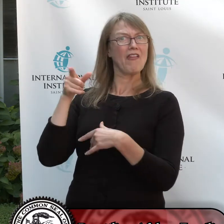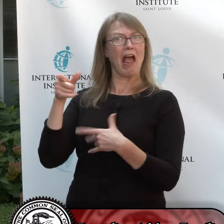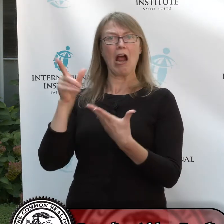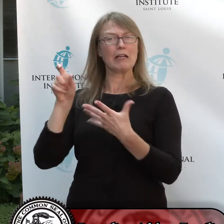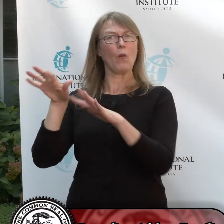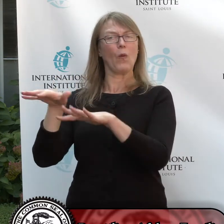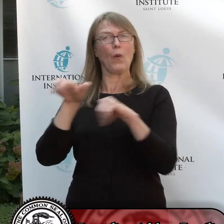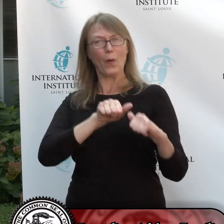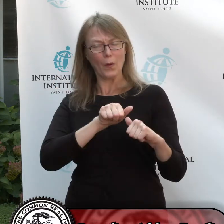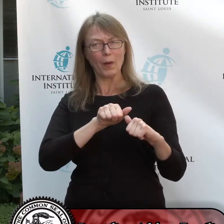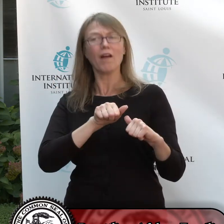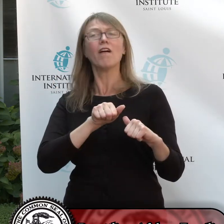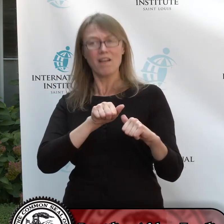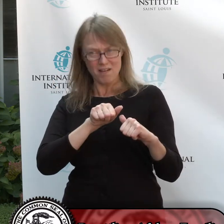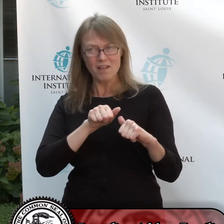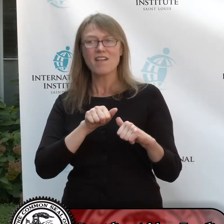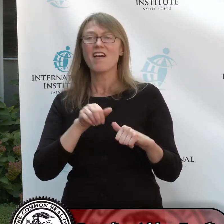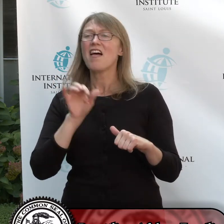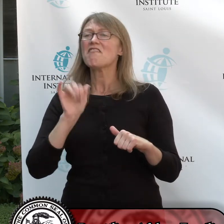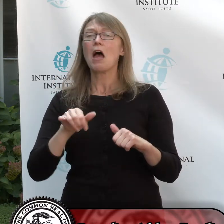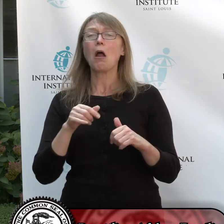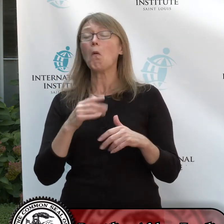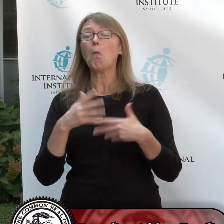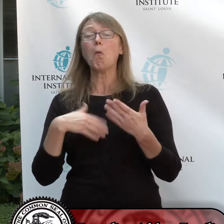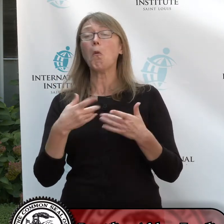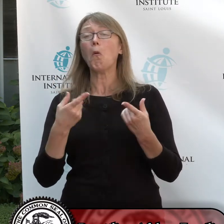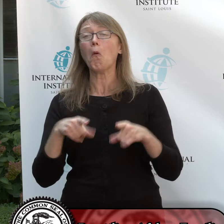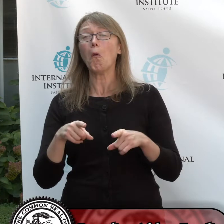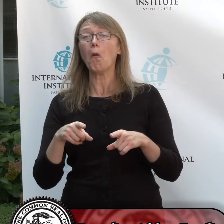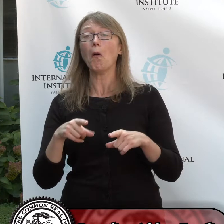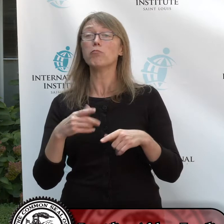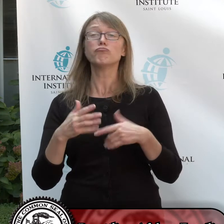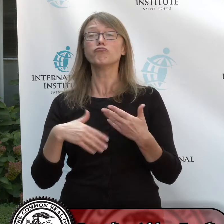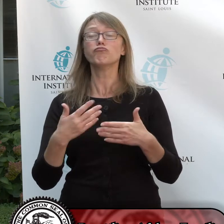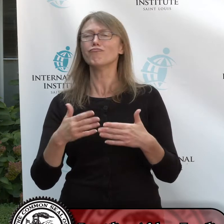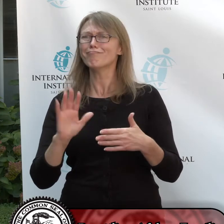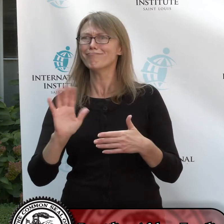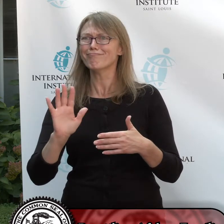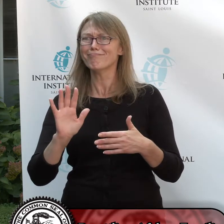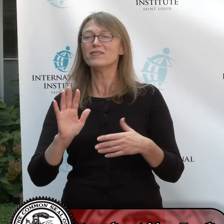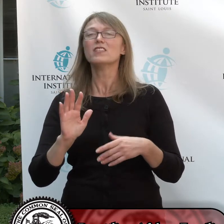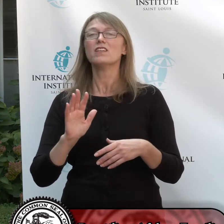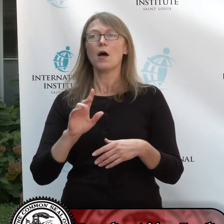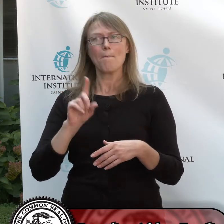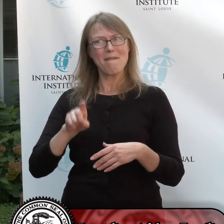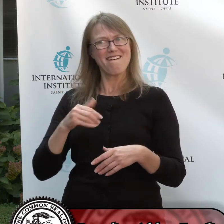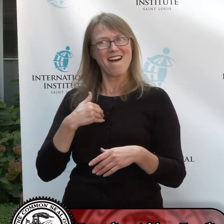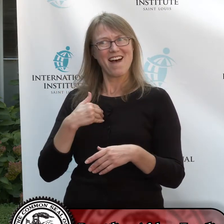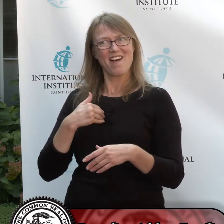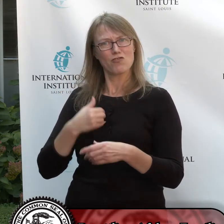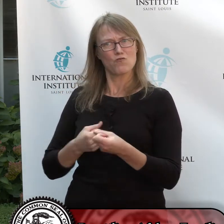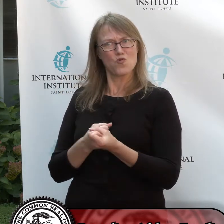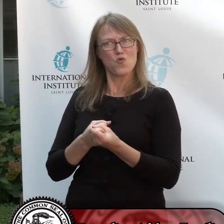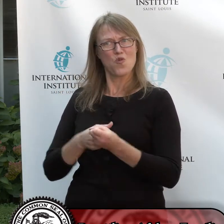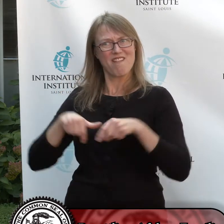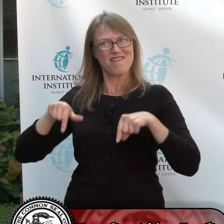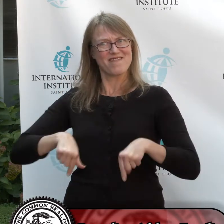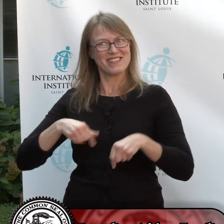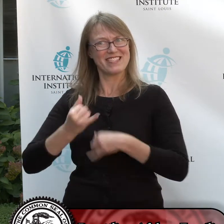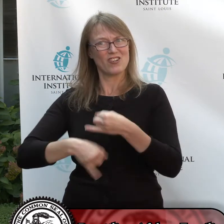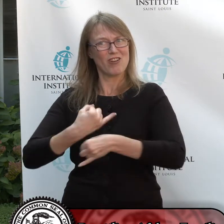It happened because of the hard work of this institution. We welcomed and resettled more than